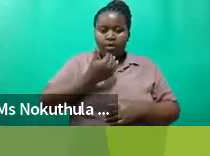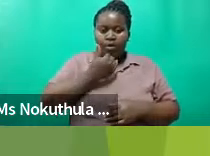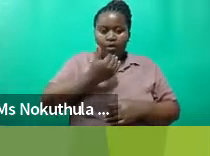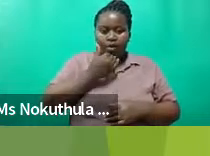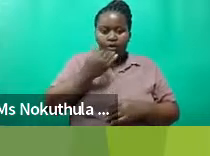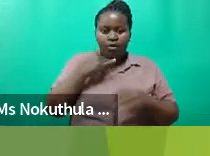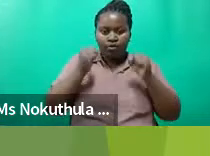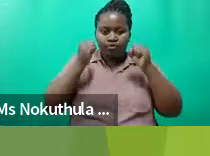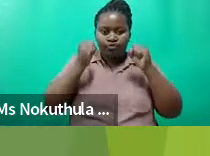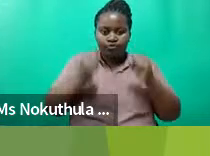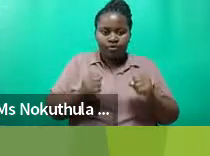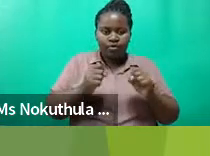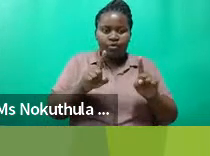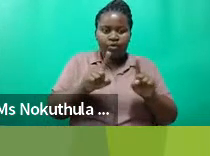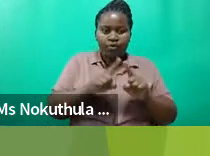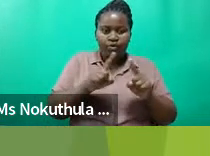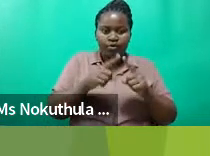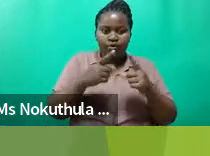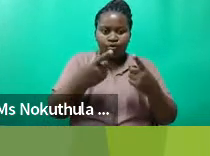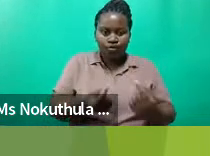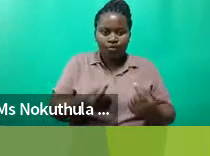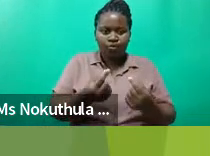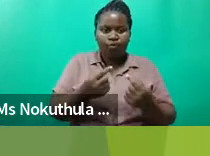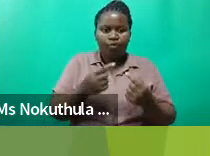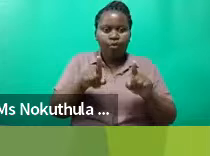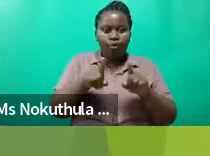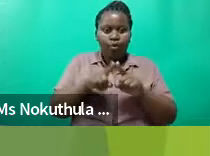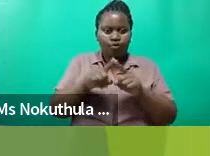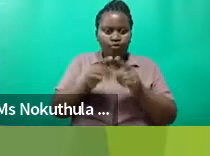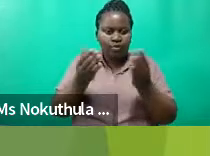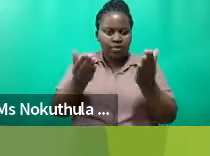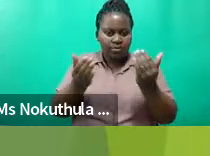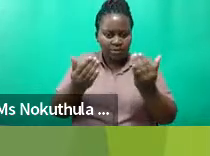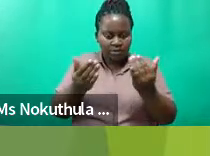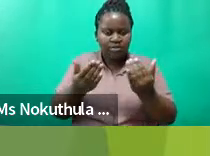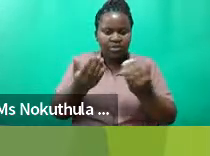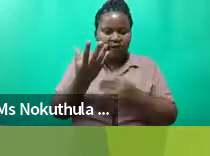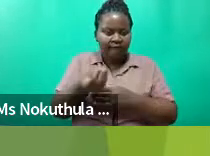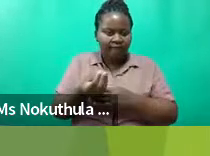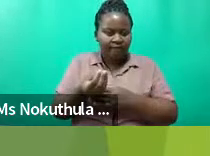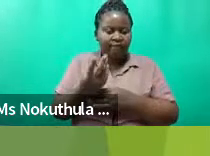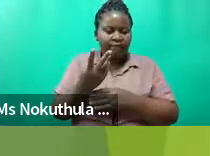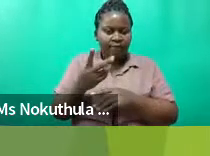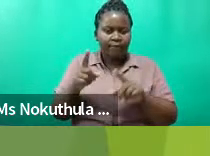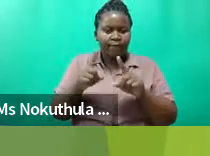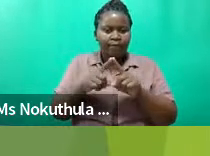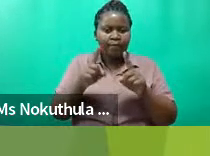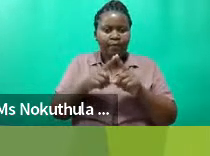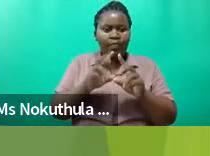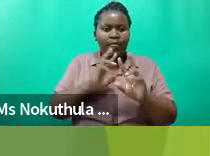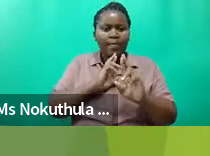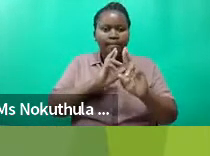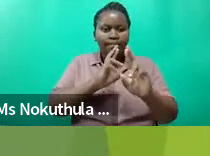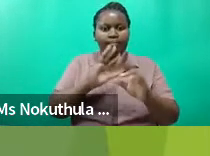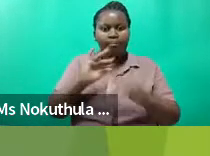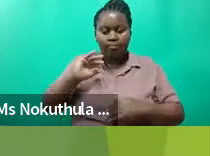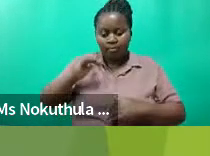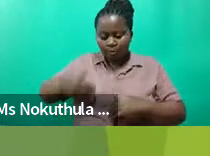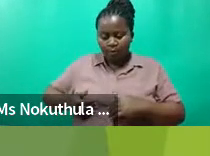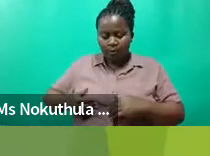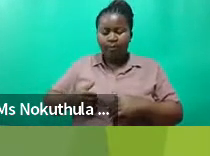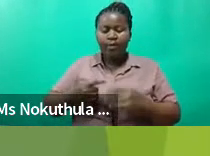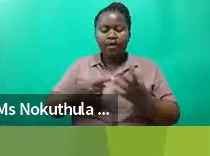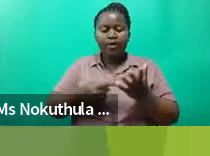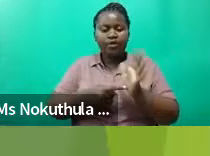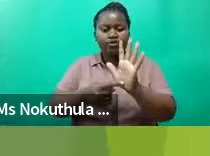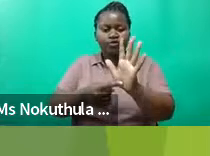vigor, capable of withstanding any expectation placed on them. The responses from the women in the study indicated that